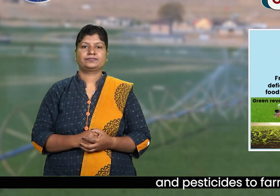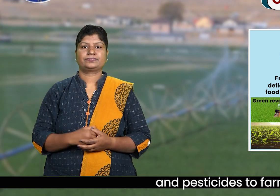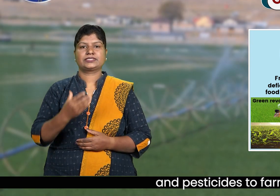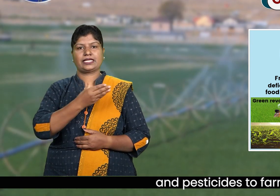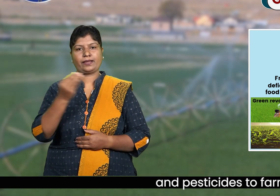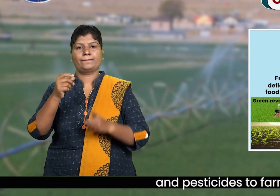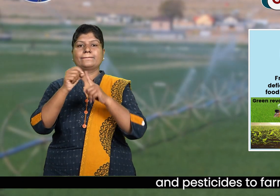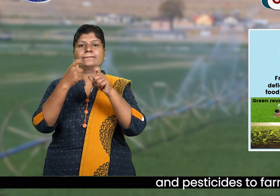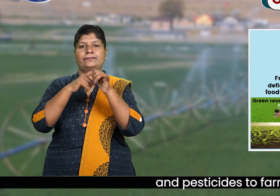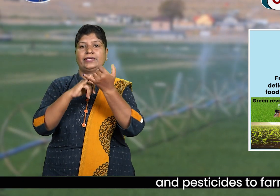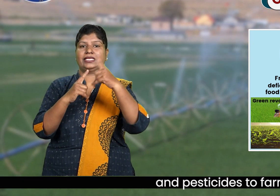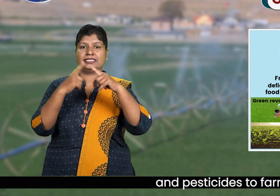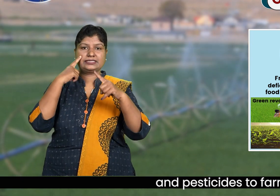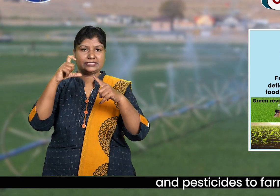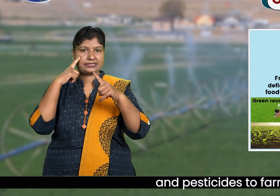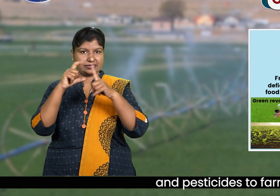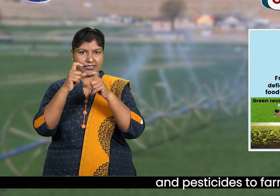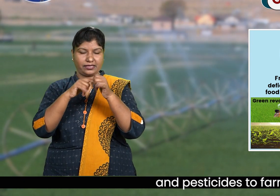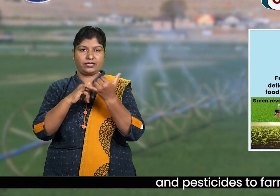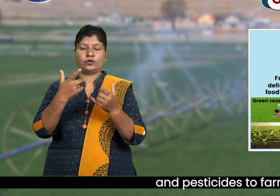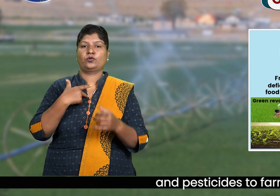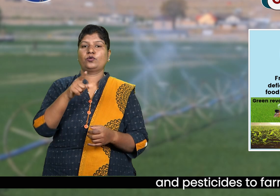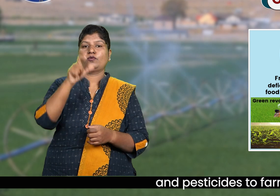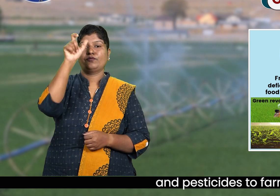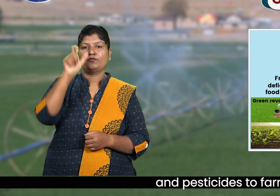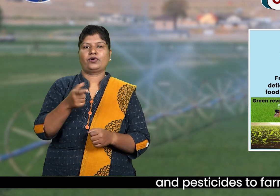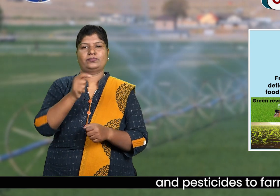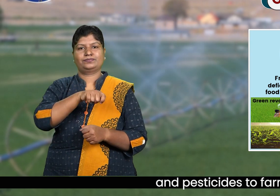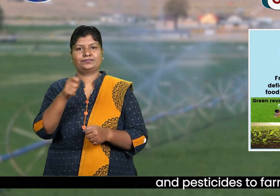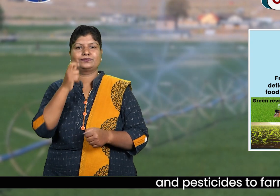and pesticides to farmers.